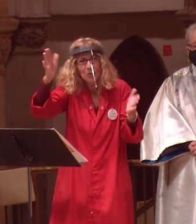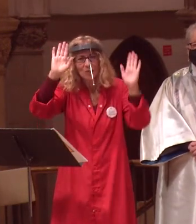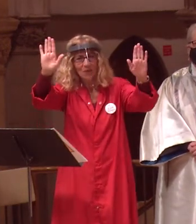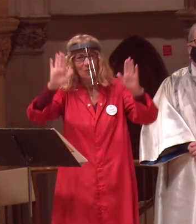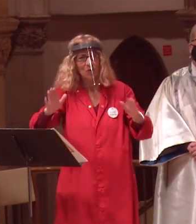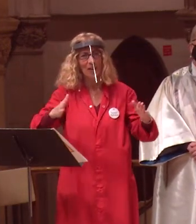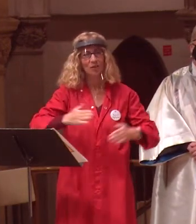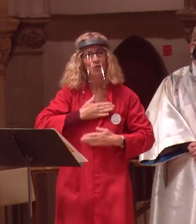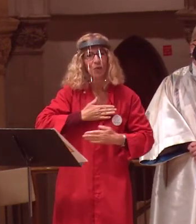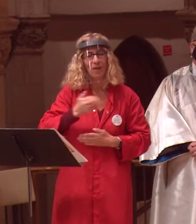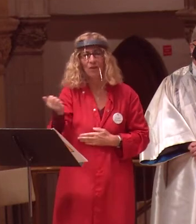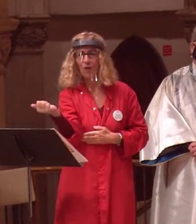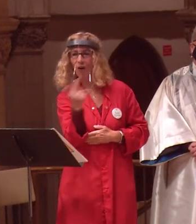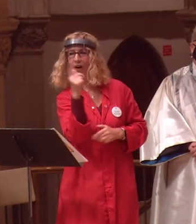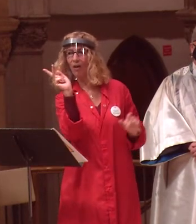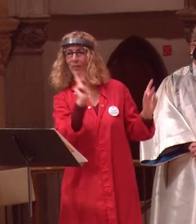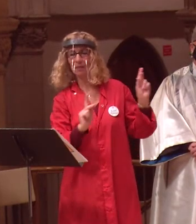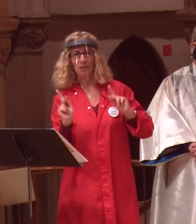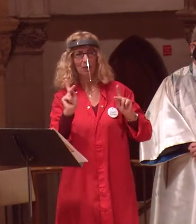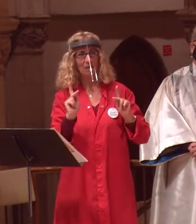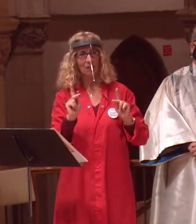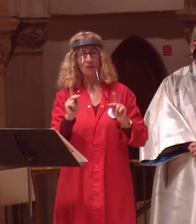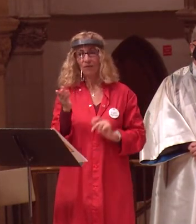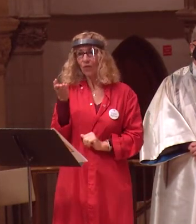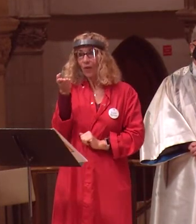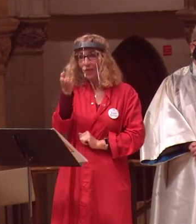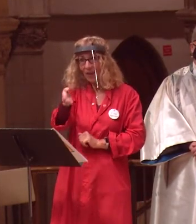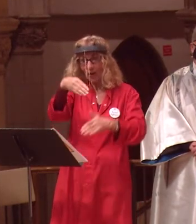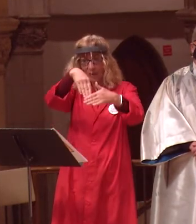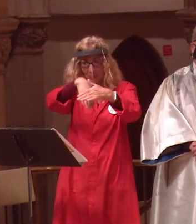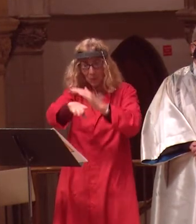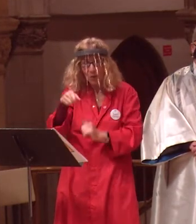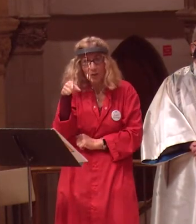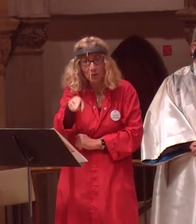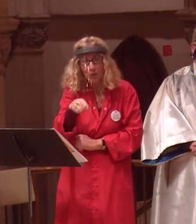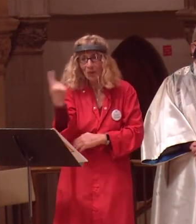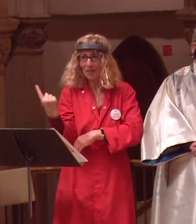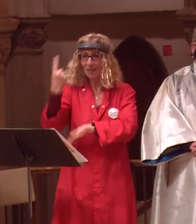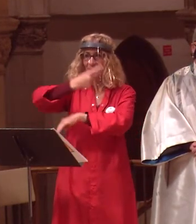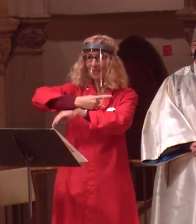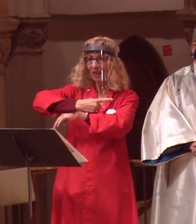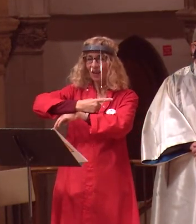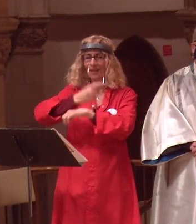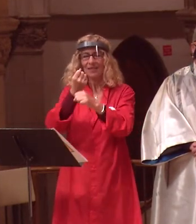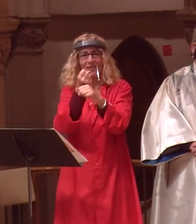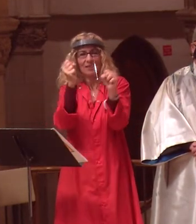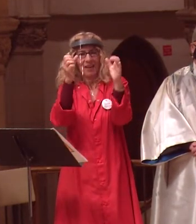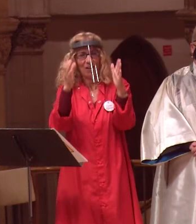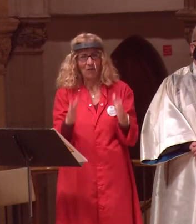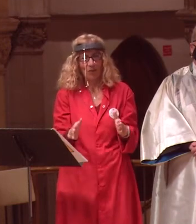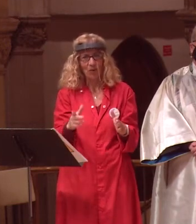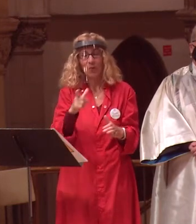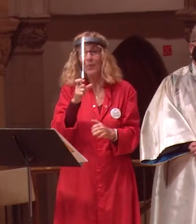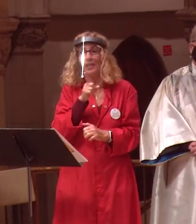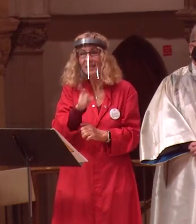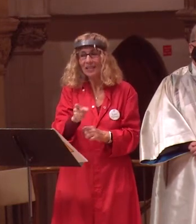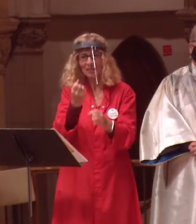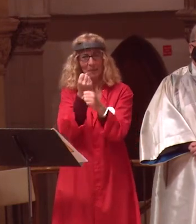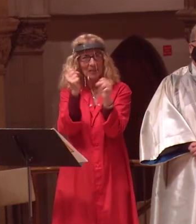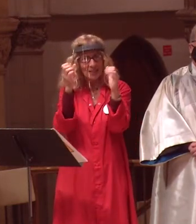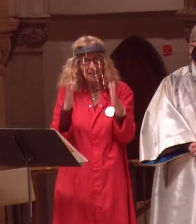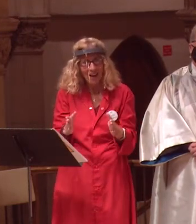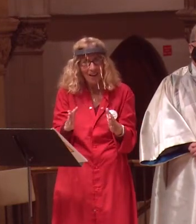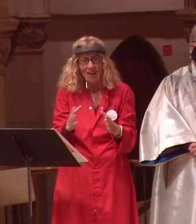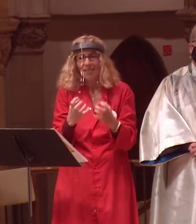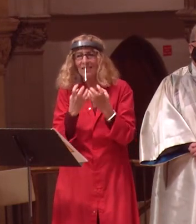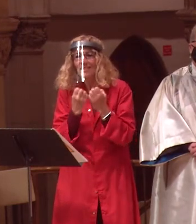joy for all the people. For there is born to you this day a Savior who is the Messiah, the